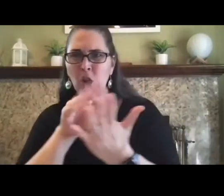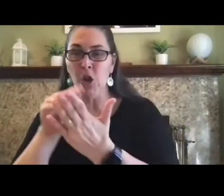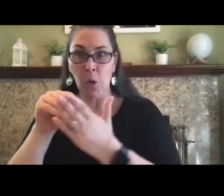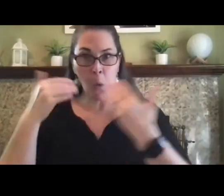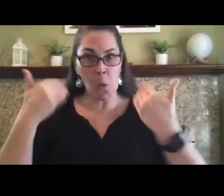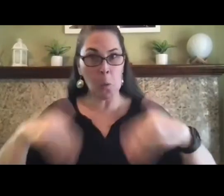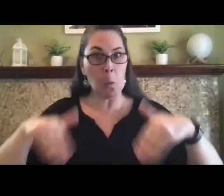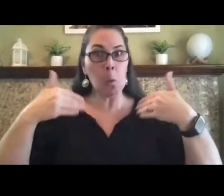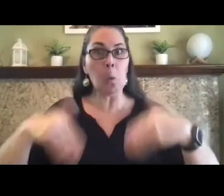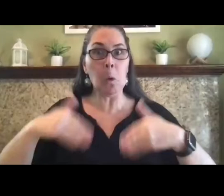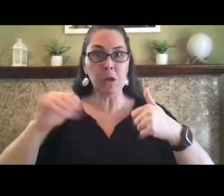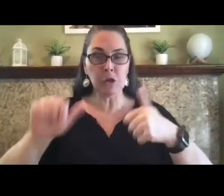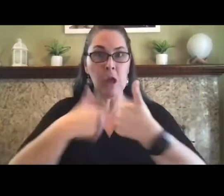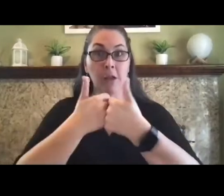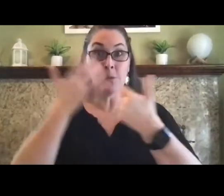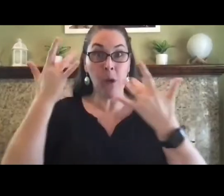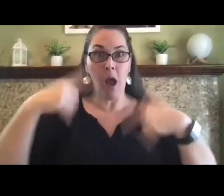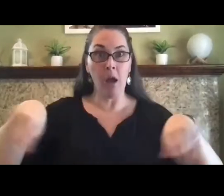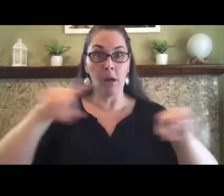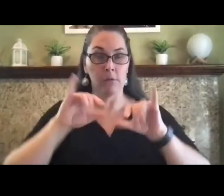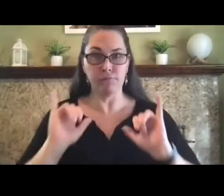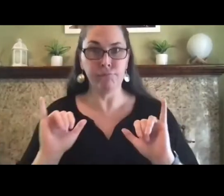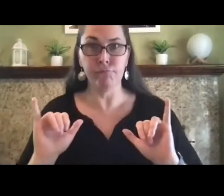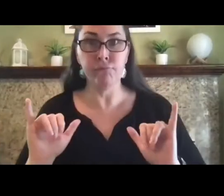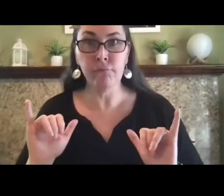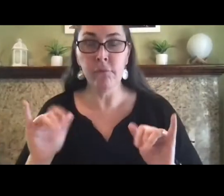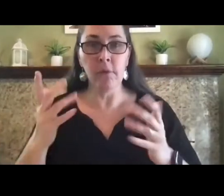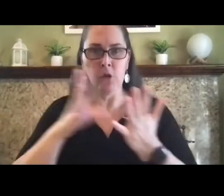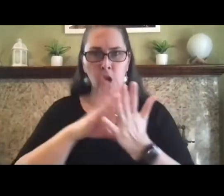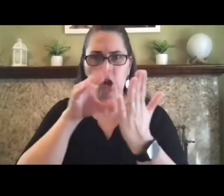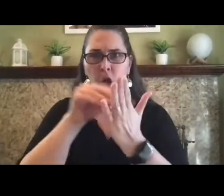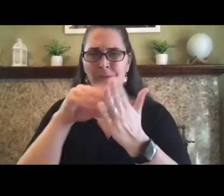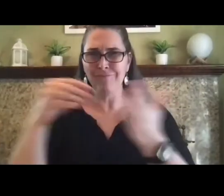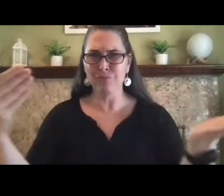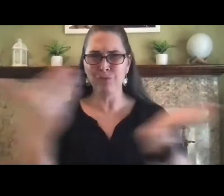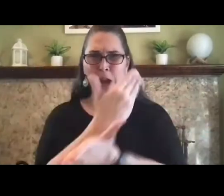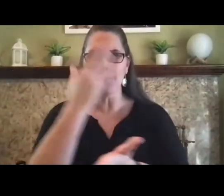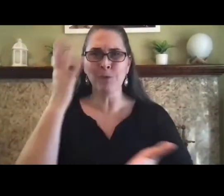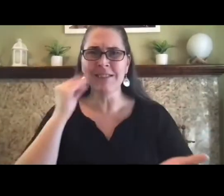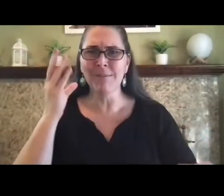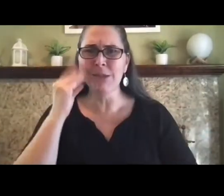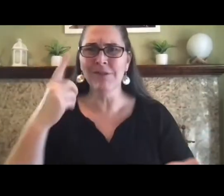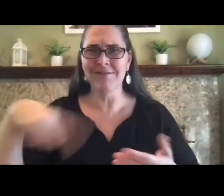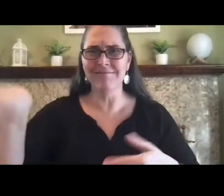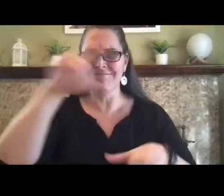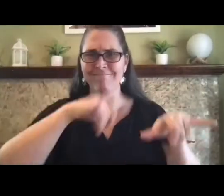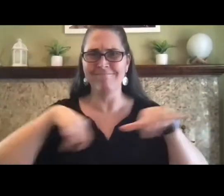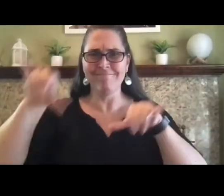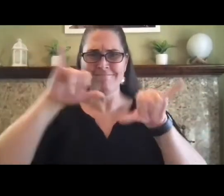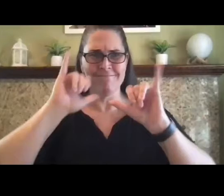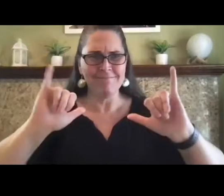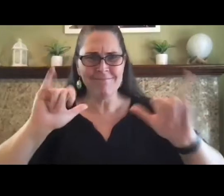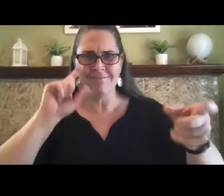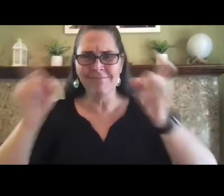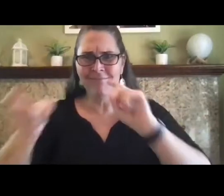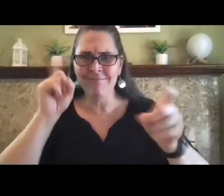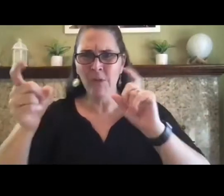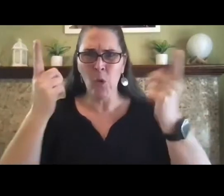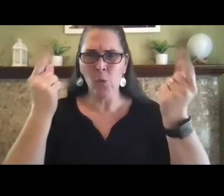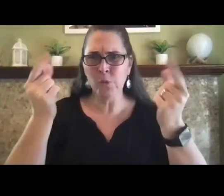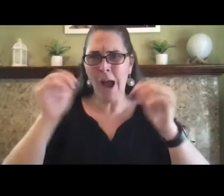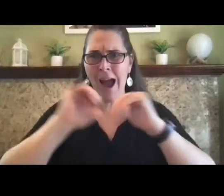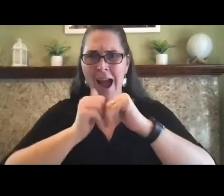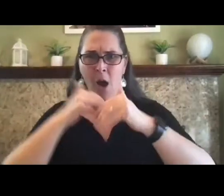quite a challenge for everyone involved. It was a brand new learning experience and learning how to